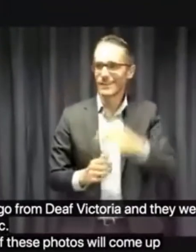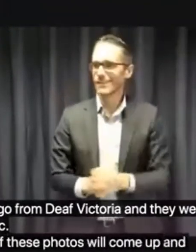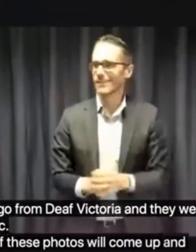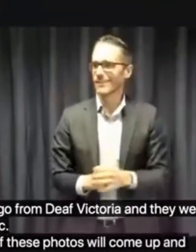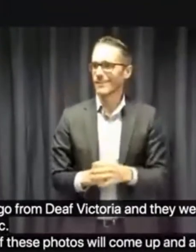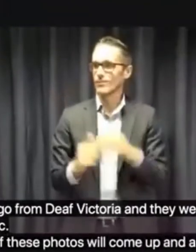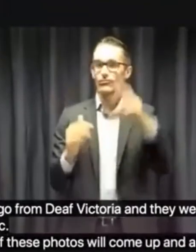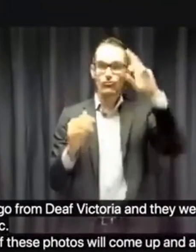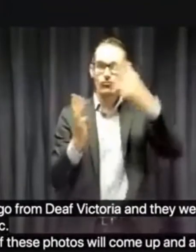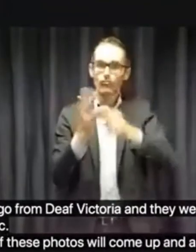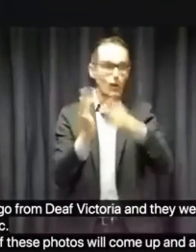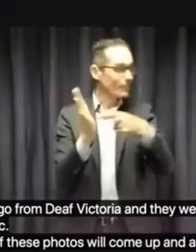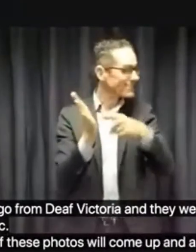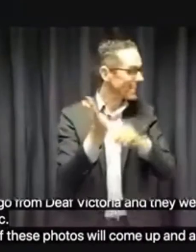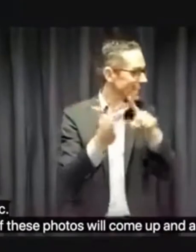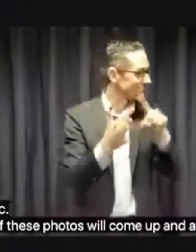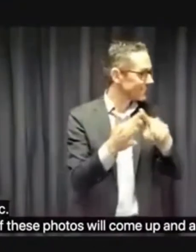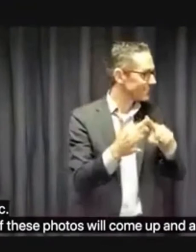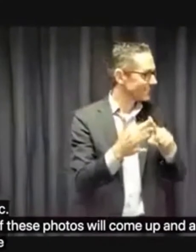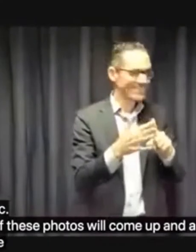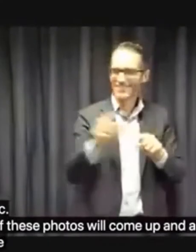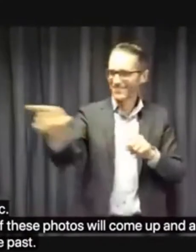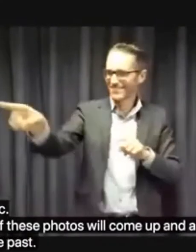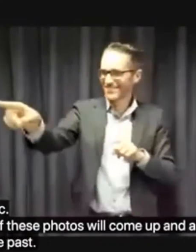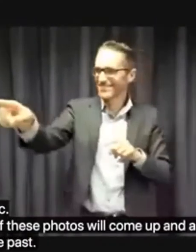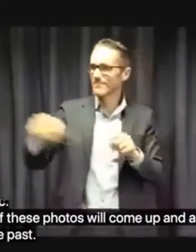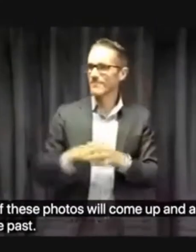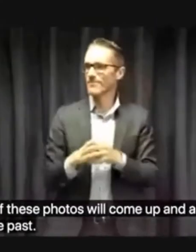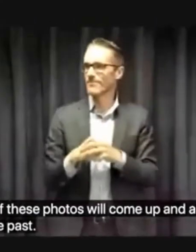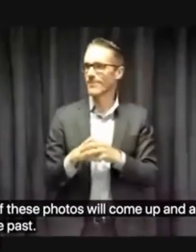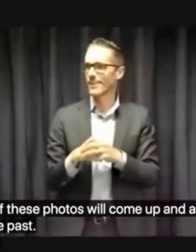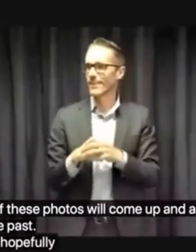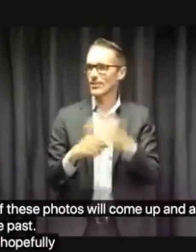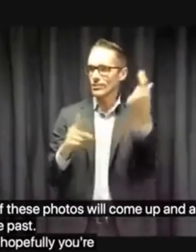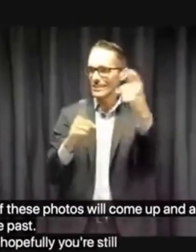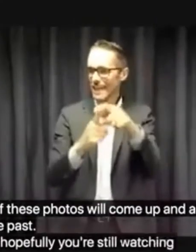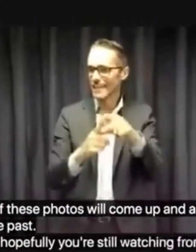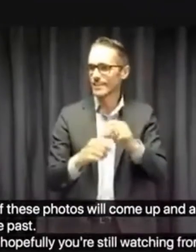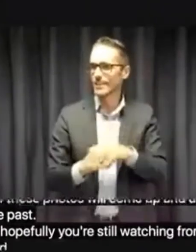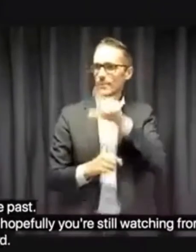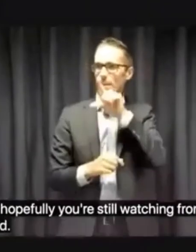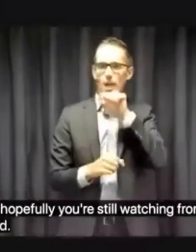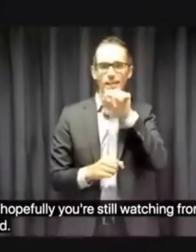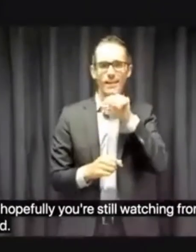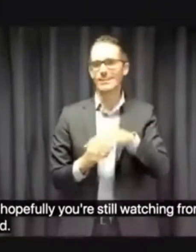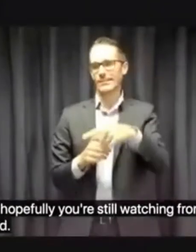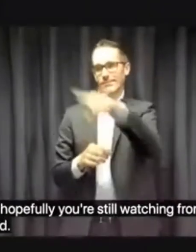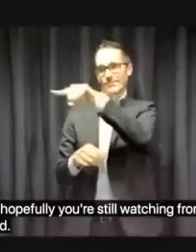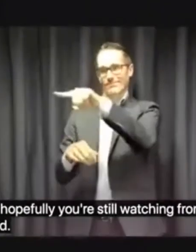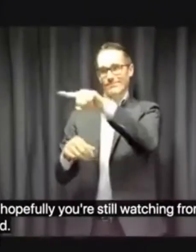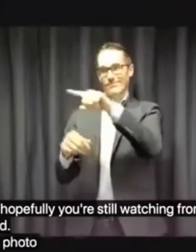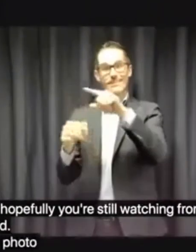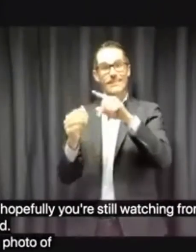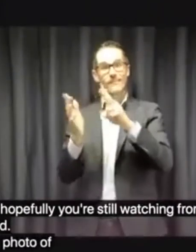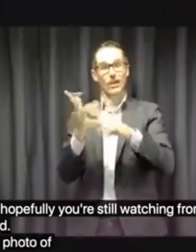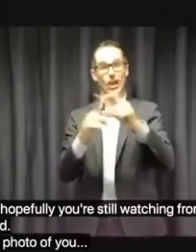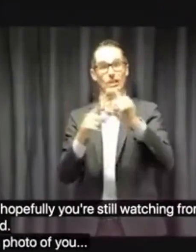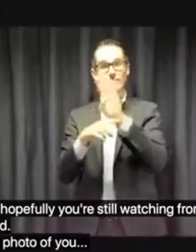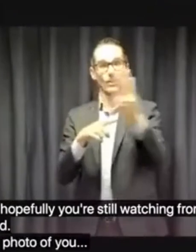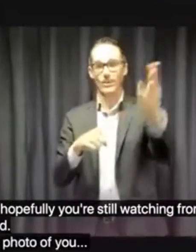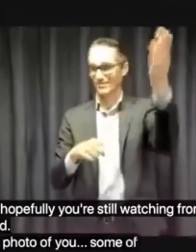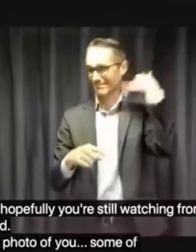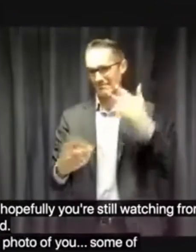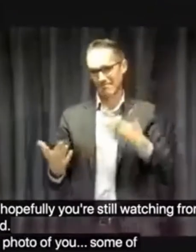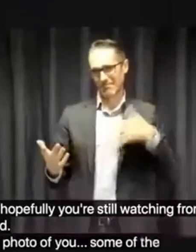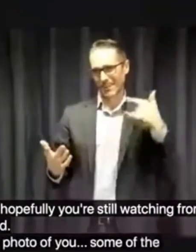Jill Mullard, Rebecca Adam, Robert Lee, some of those individuals in that picture, Chris Dunn, Bernadette